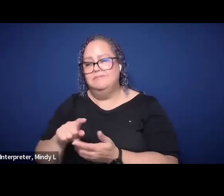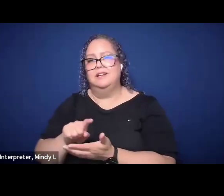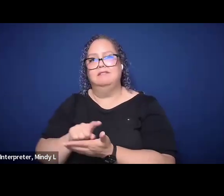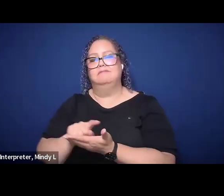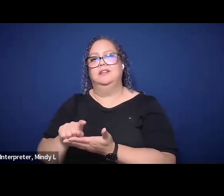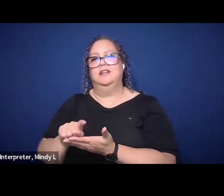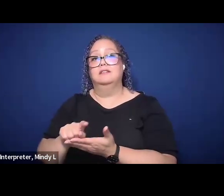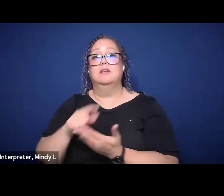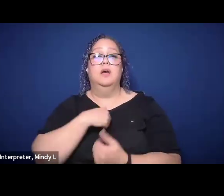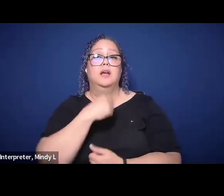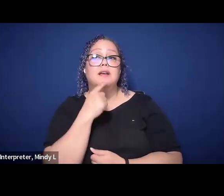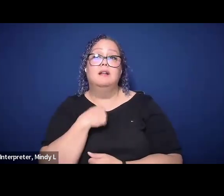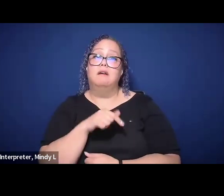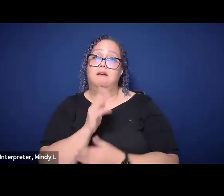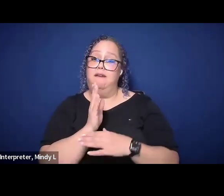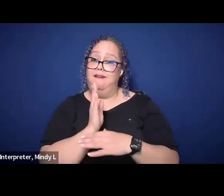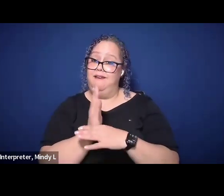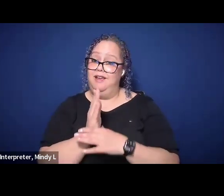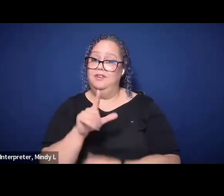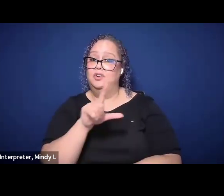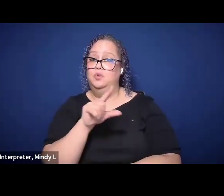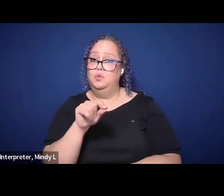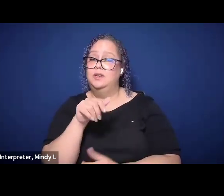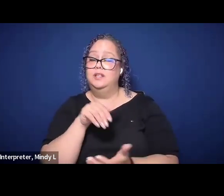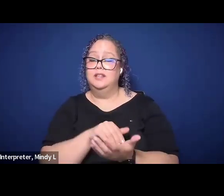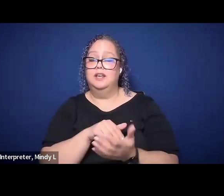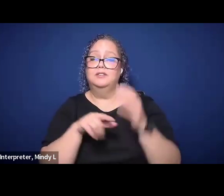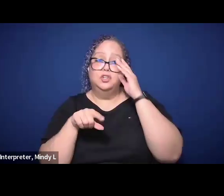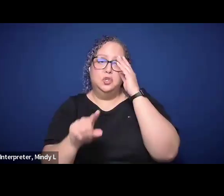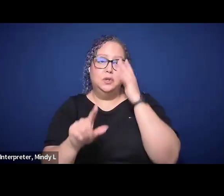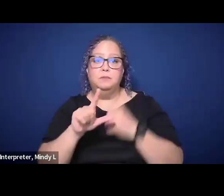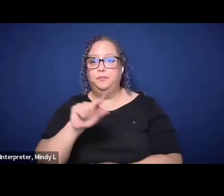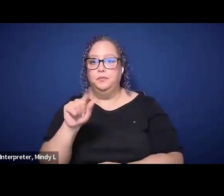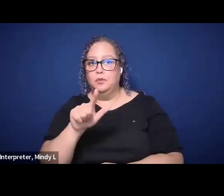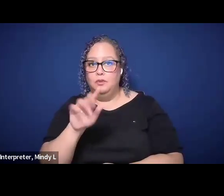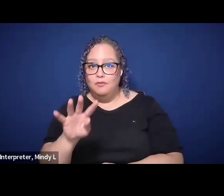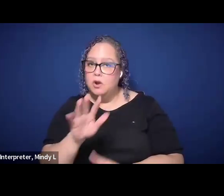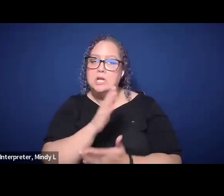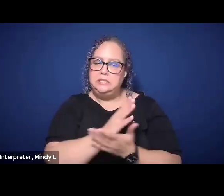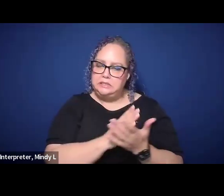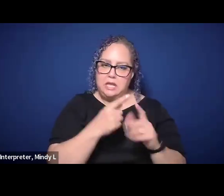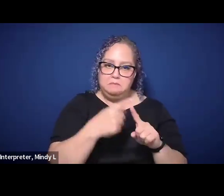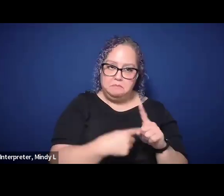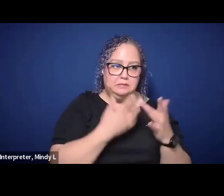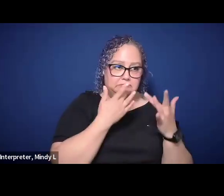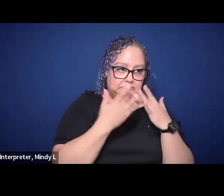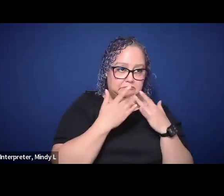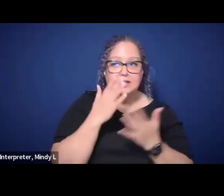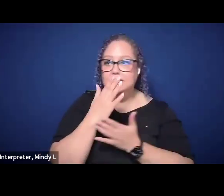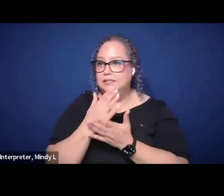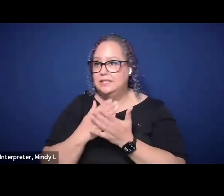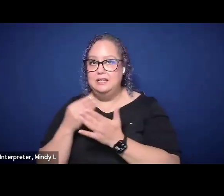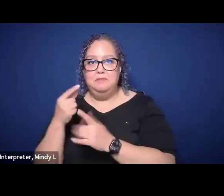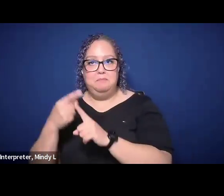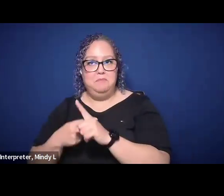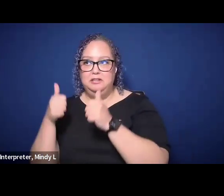I made $20,000 every month, right? There were months that were lean and months that were not. And you have to